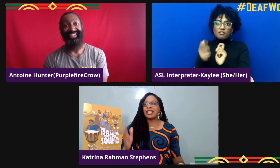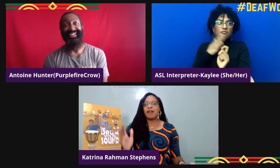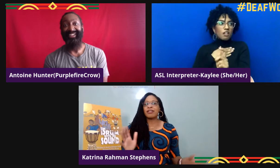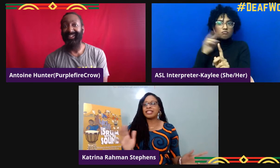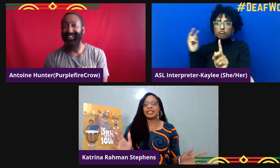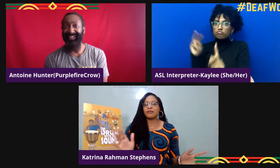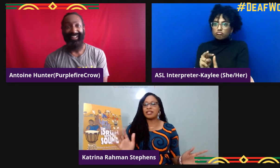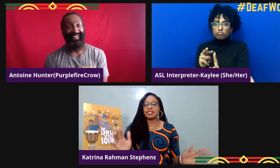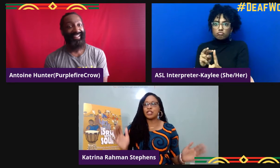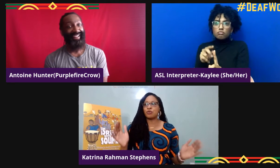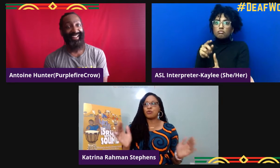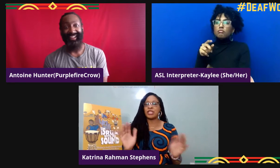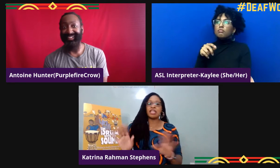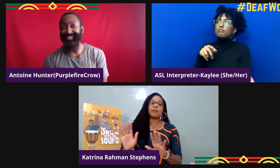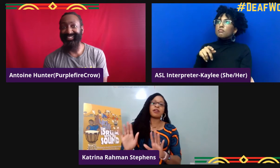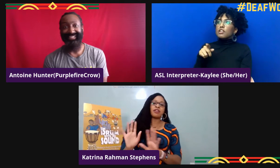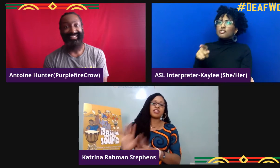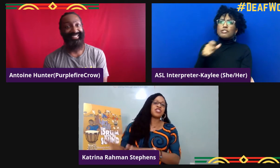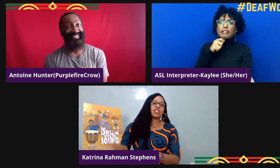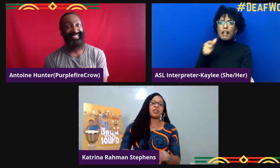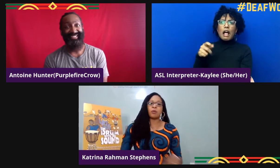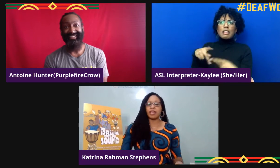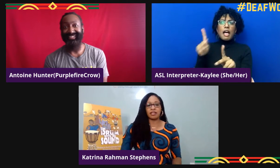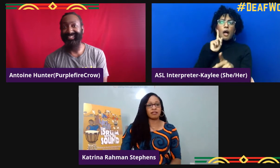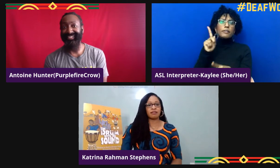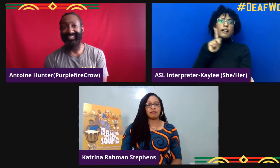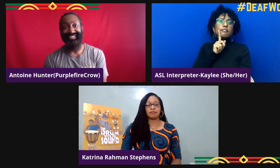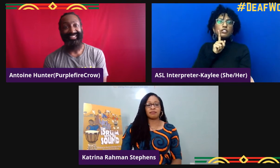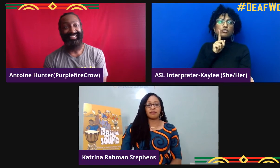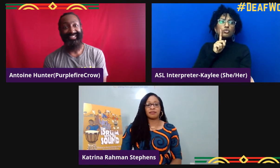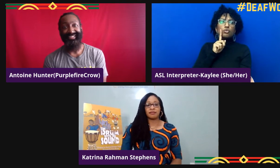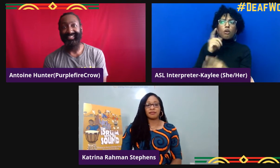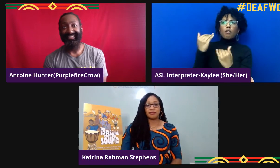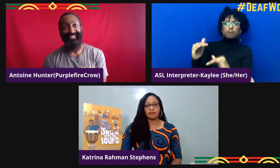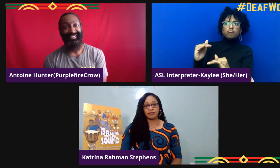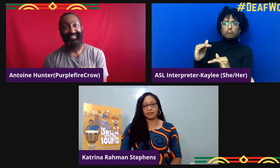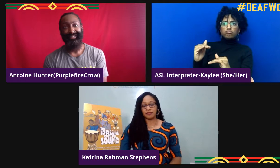She didn't allow her deafness to keep her shut away.